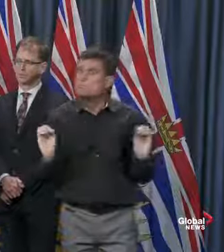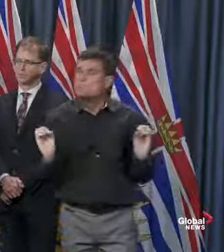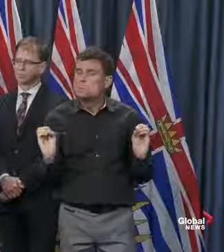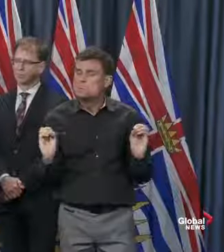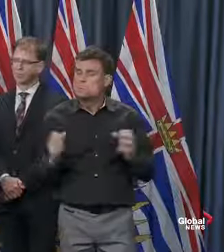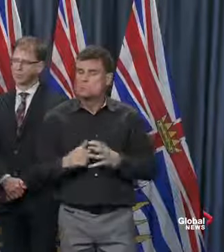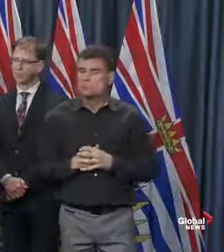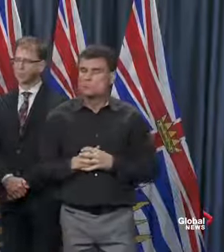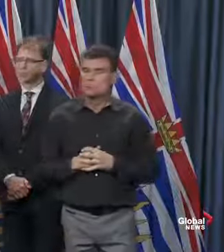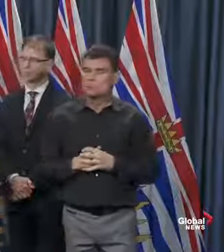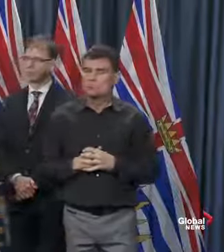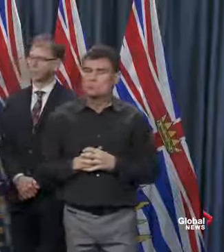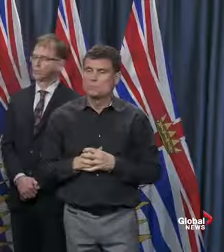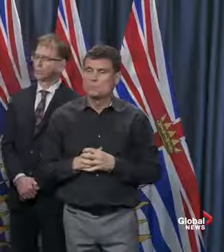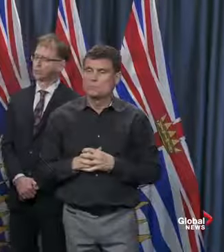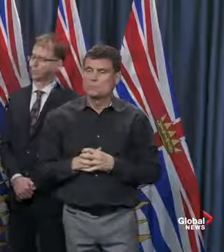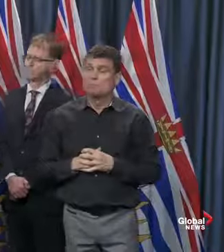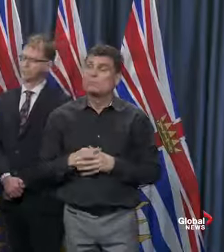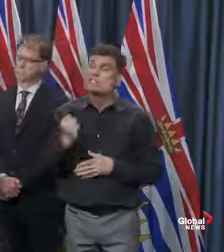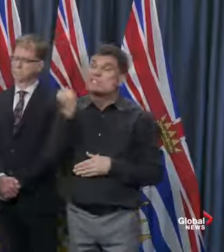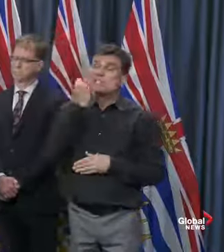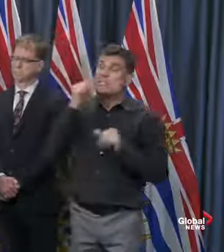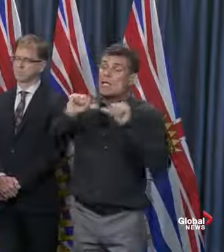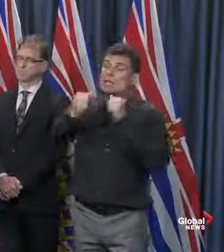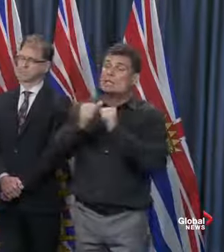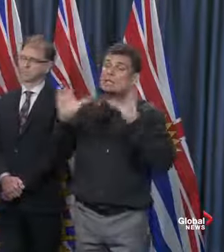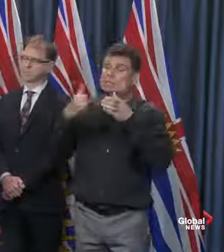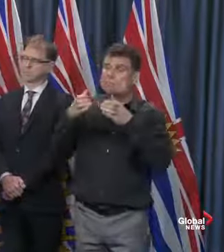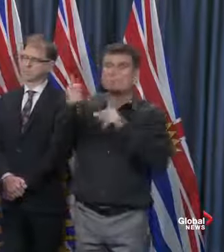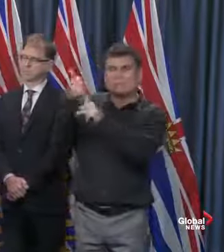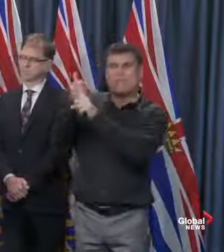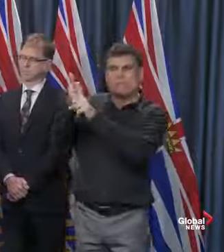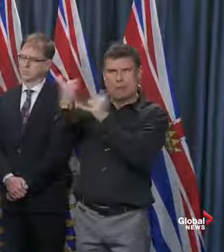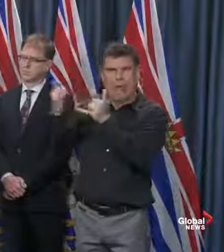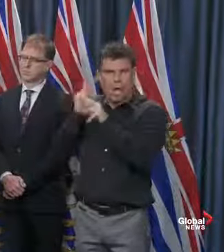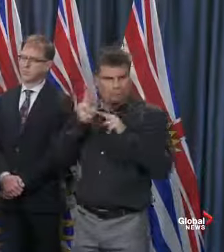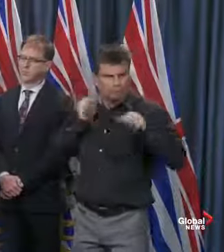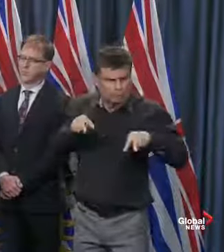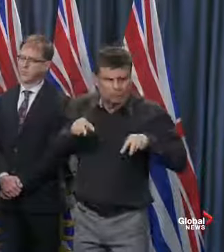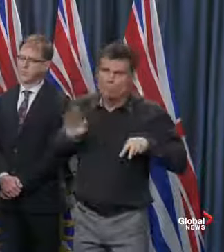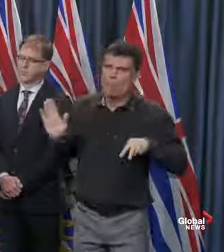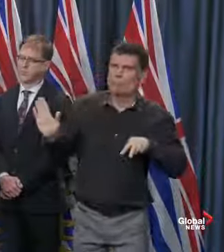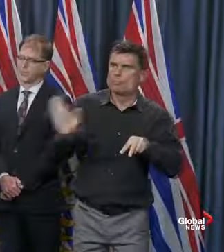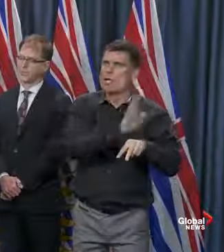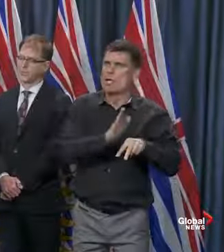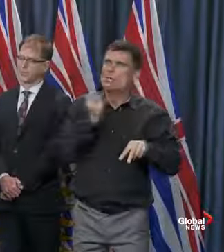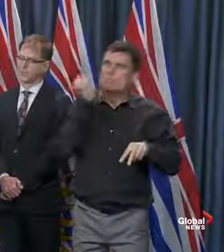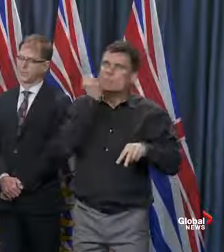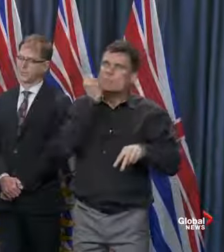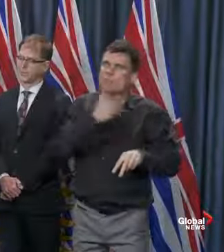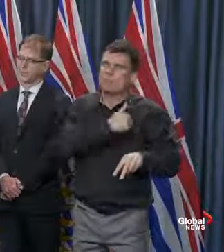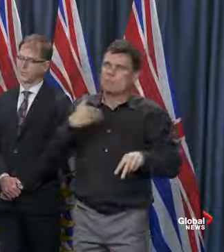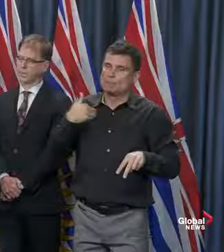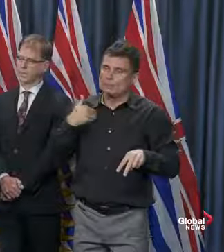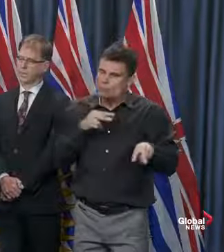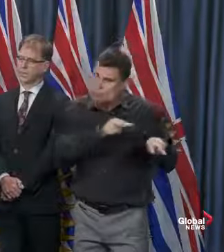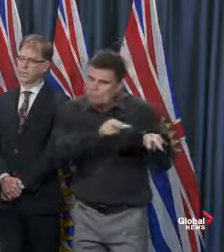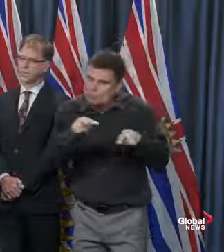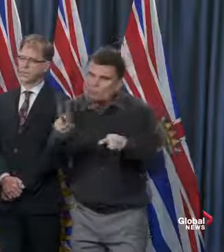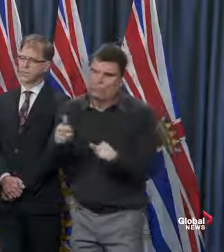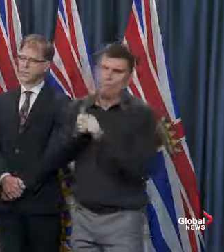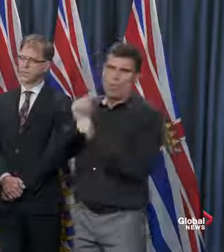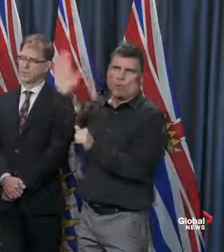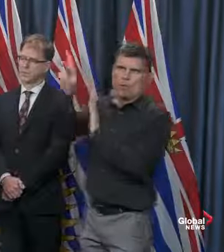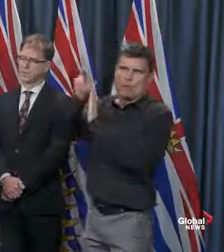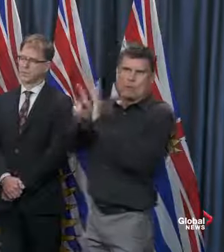been working with the dentists as well around what are the protocols should we start to see more community cases to both